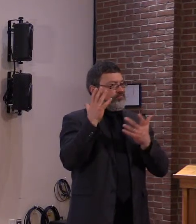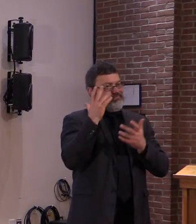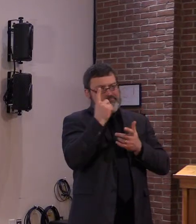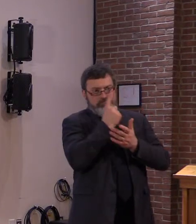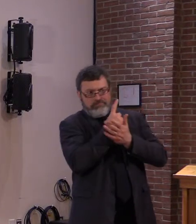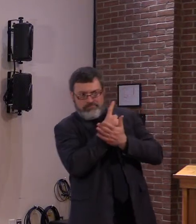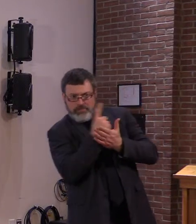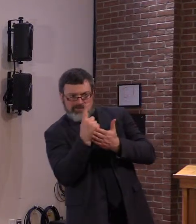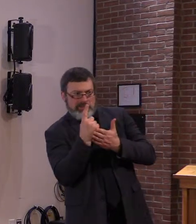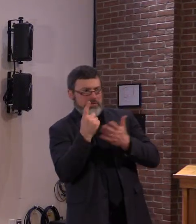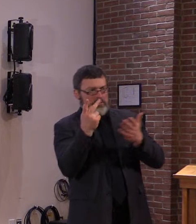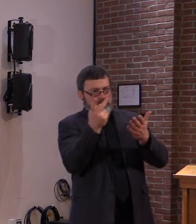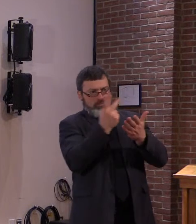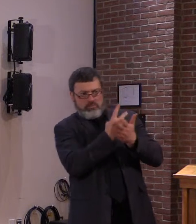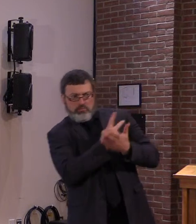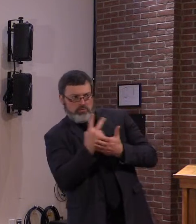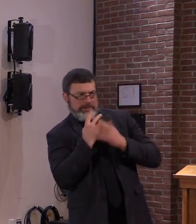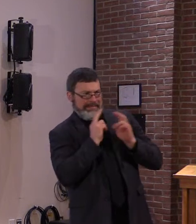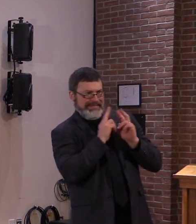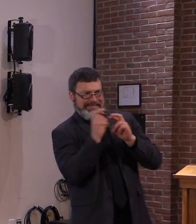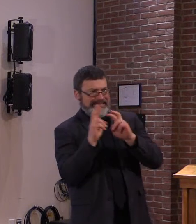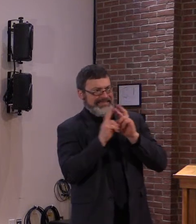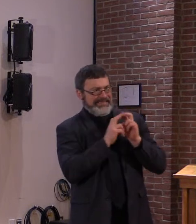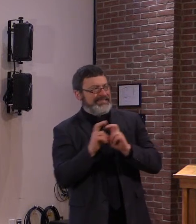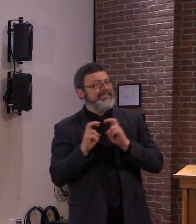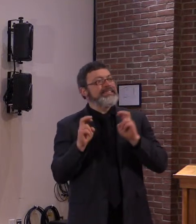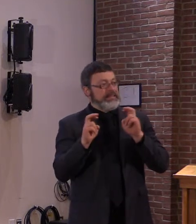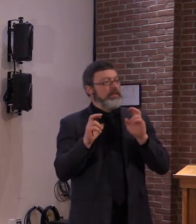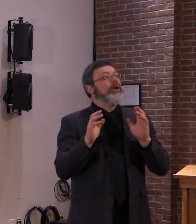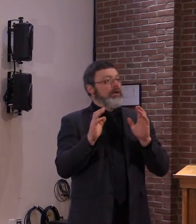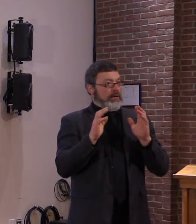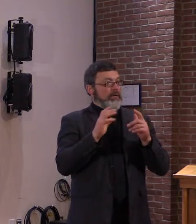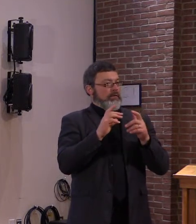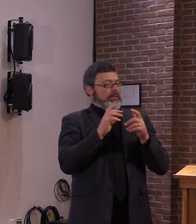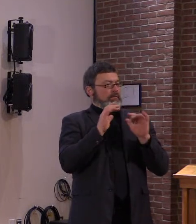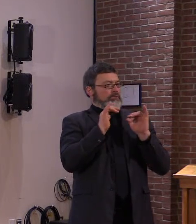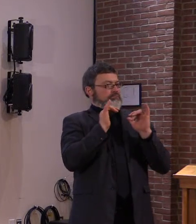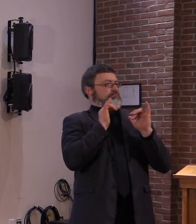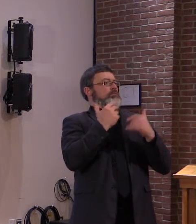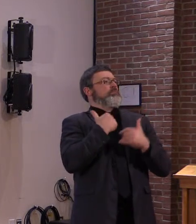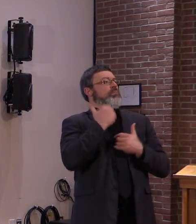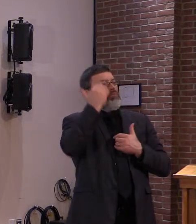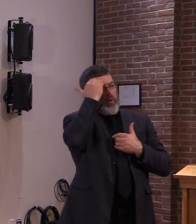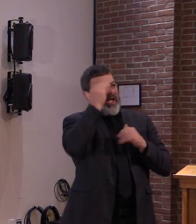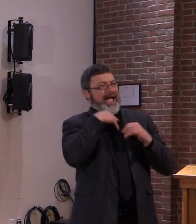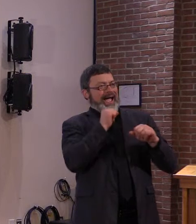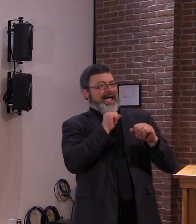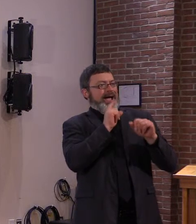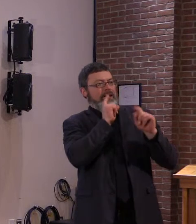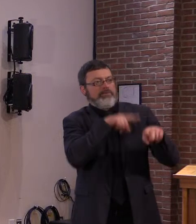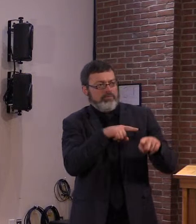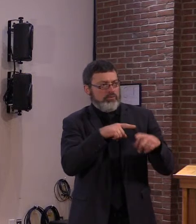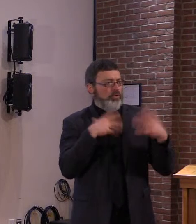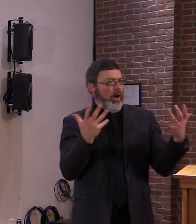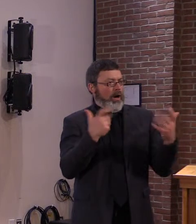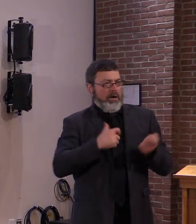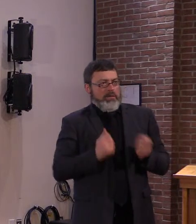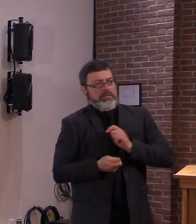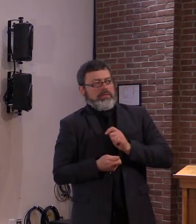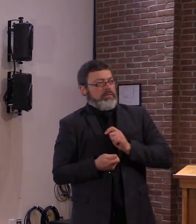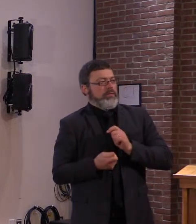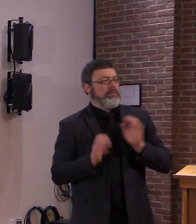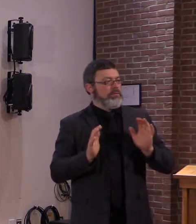make the right decision, you and your healthcare provider, or you're on your own, that's really phenomenal that people already are